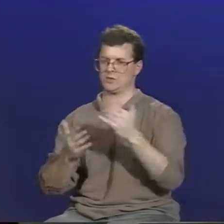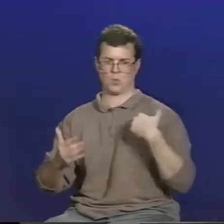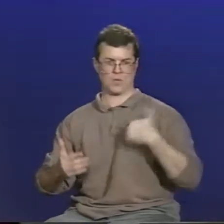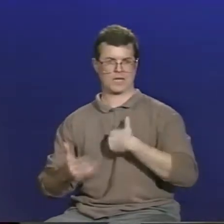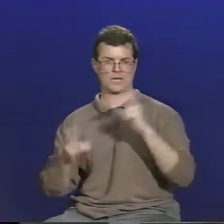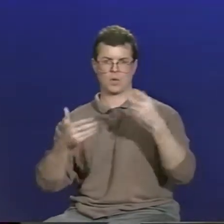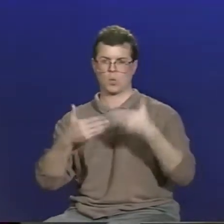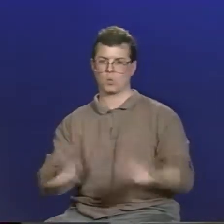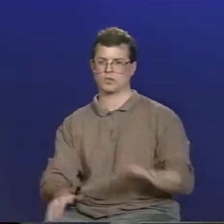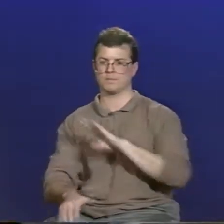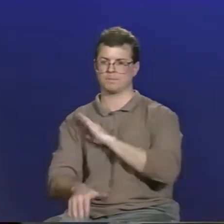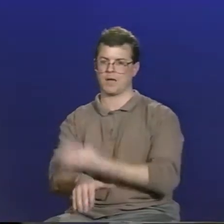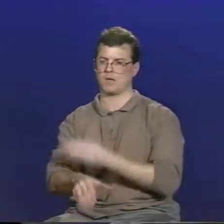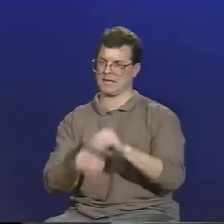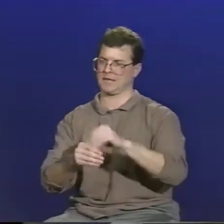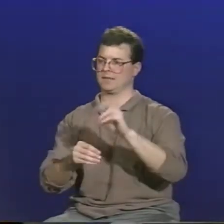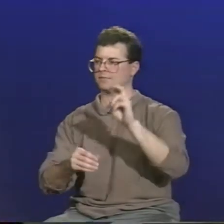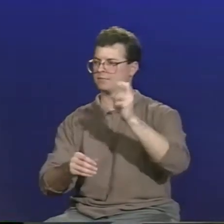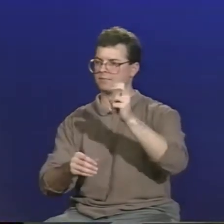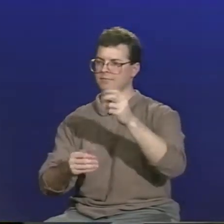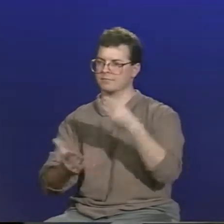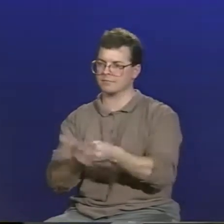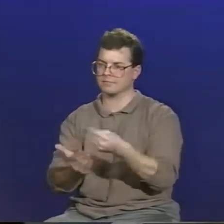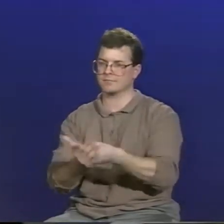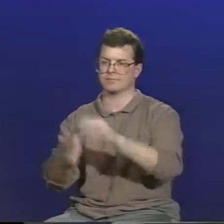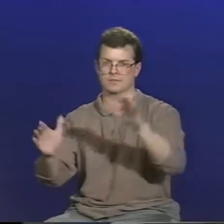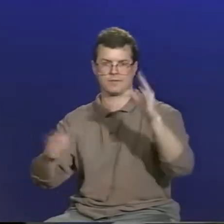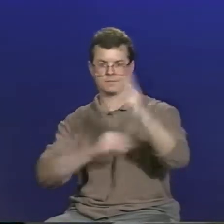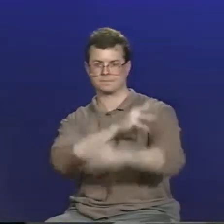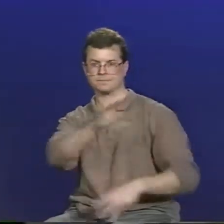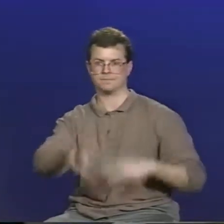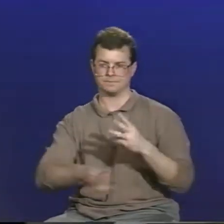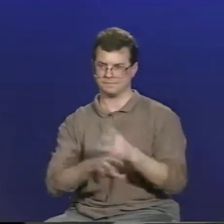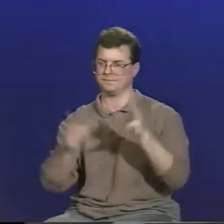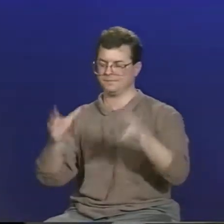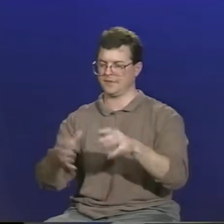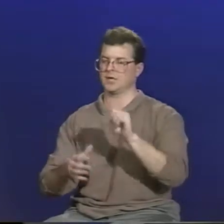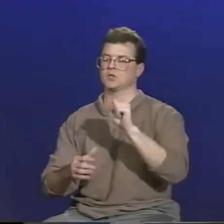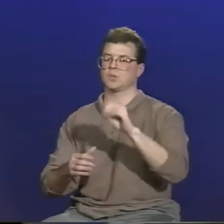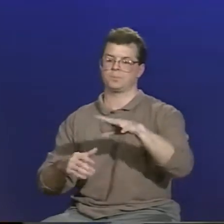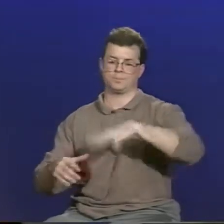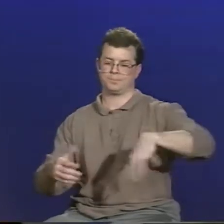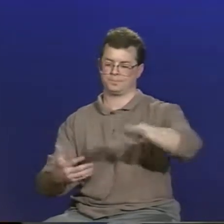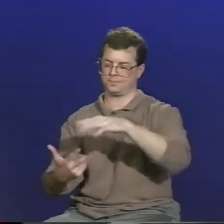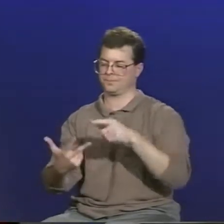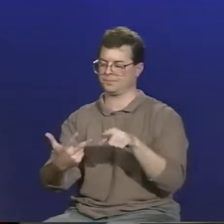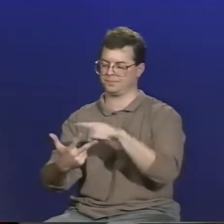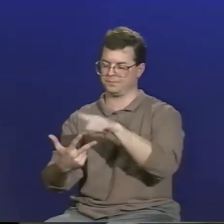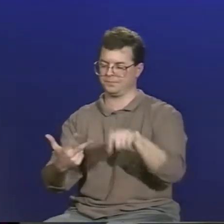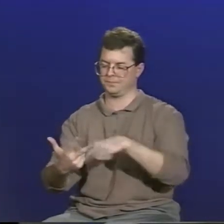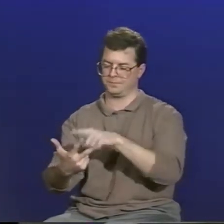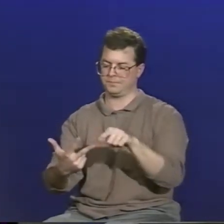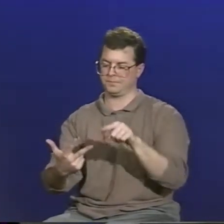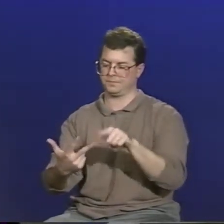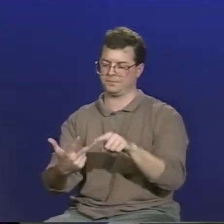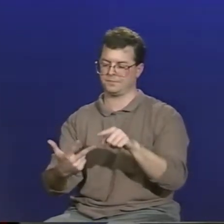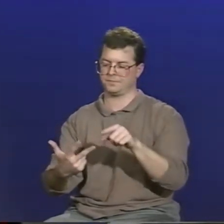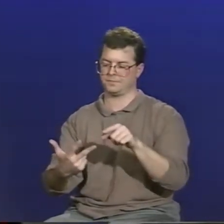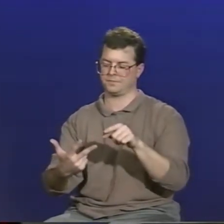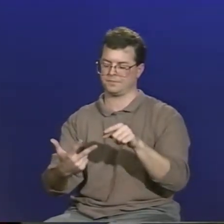are developing such programs in order to prevent the United States losing its power